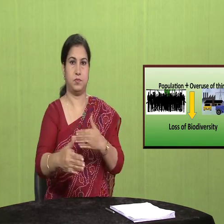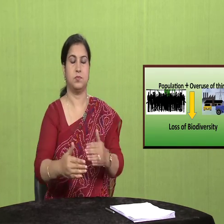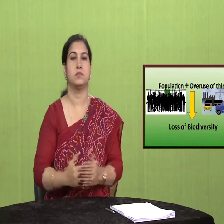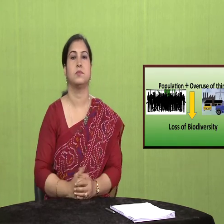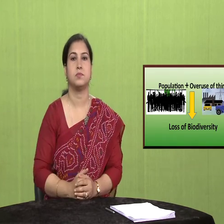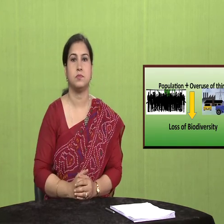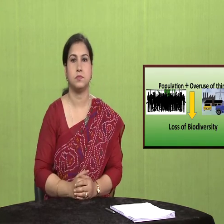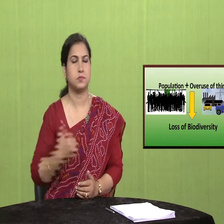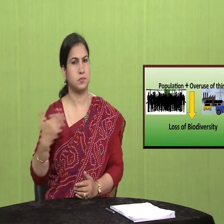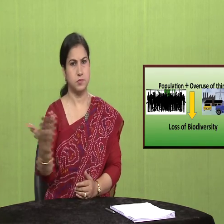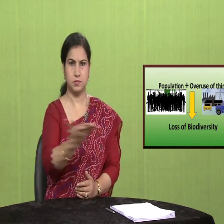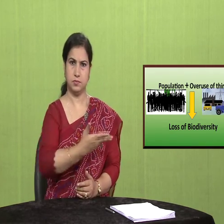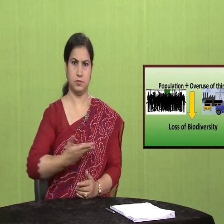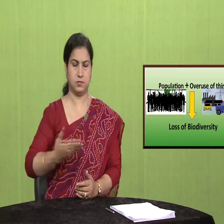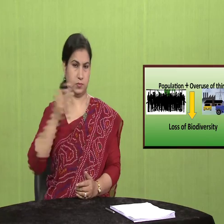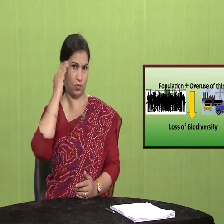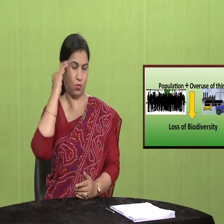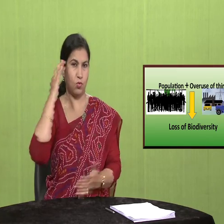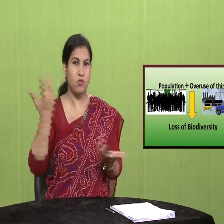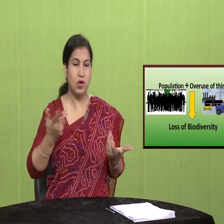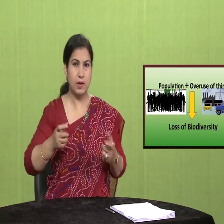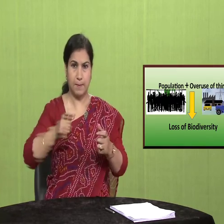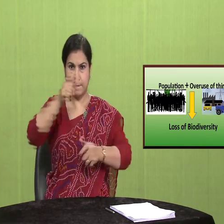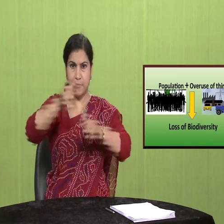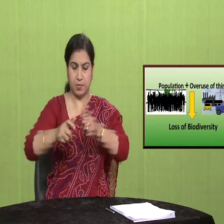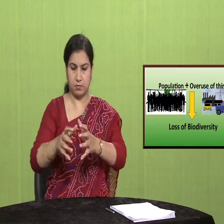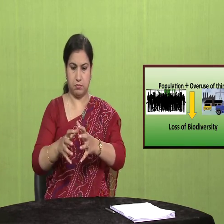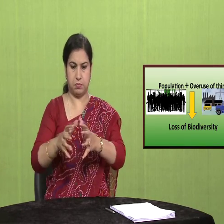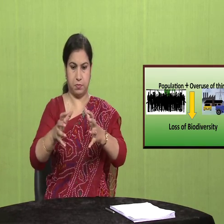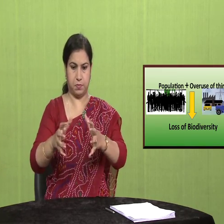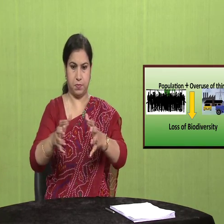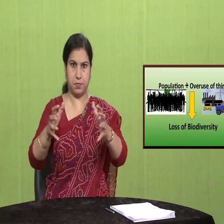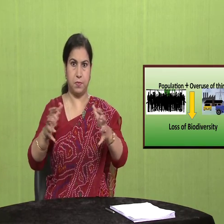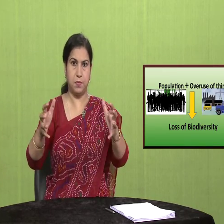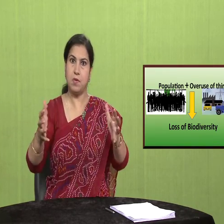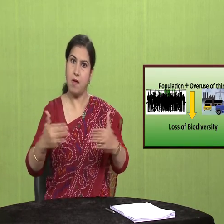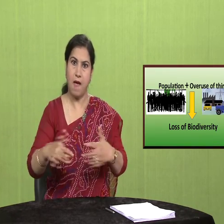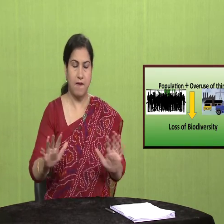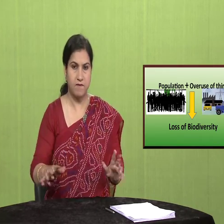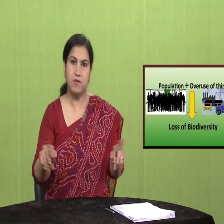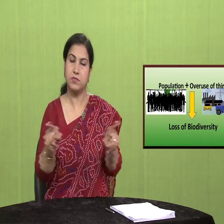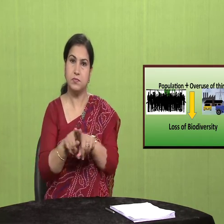You all know that increasing population and our changing